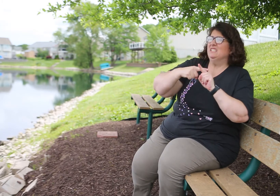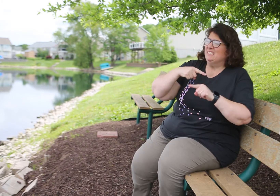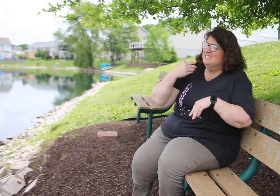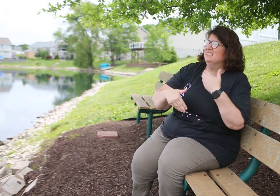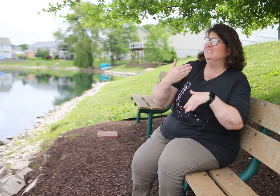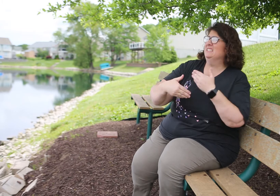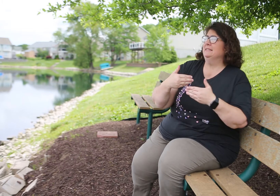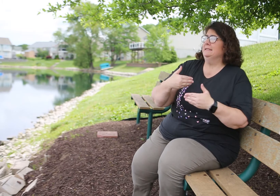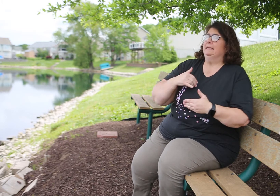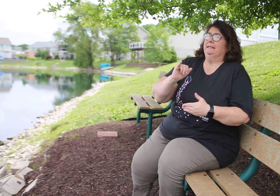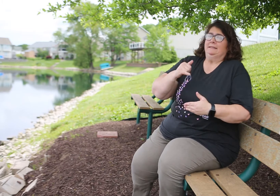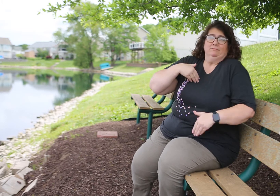me going.